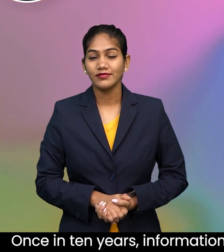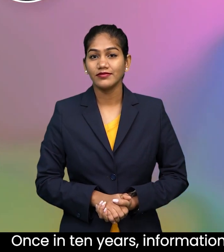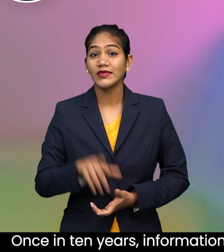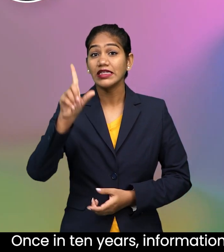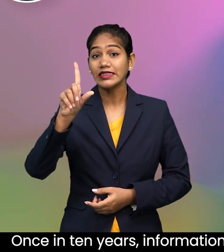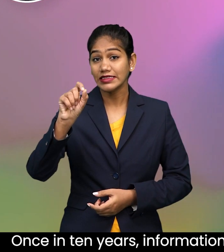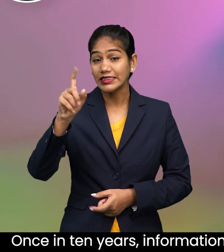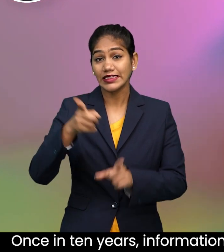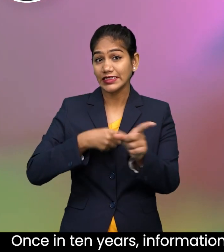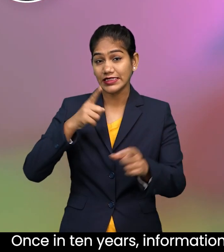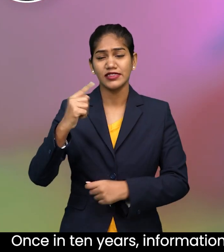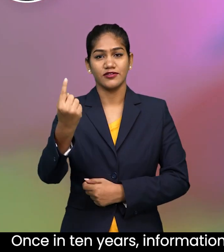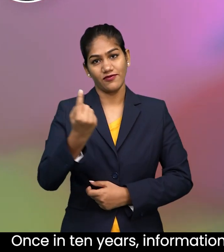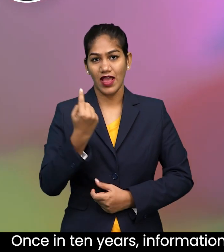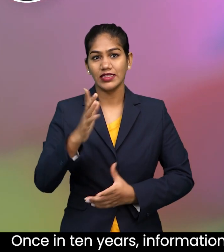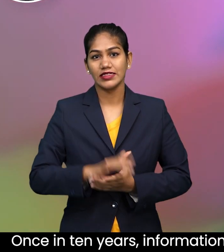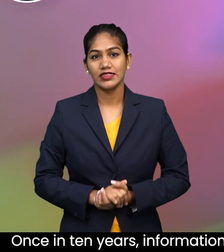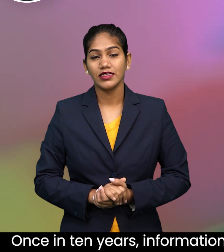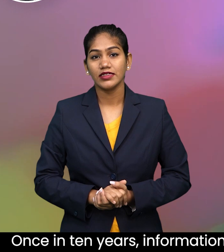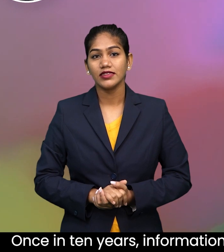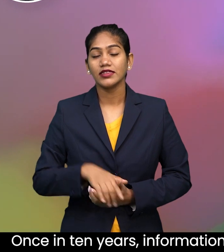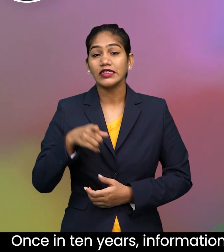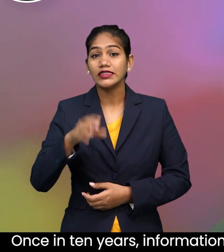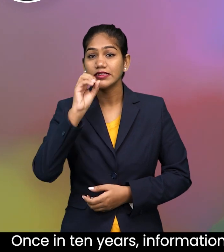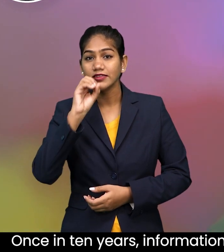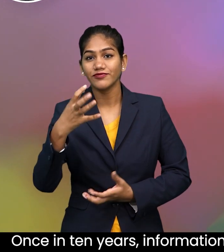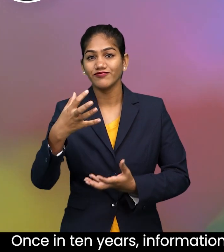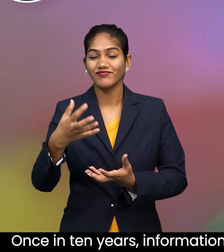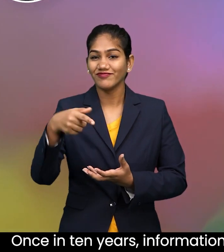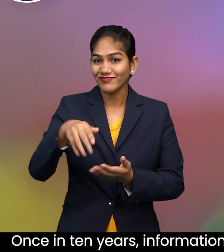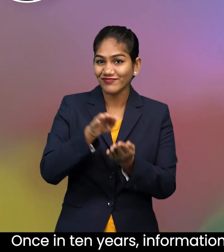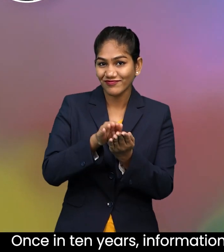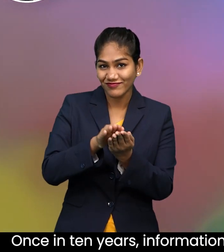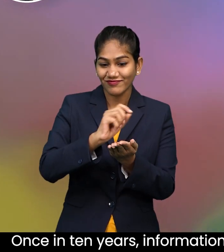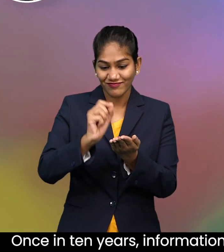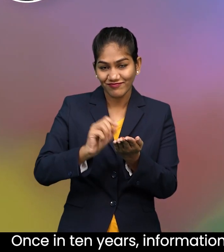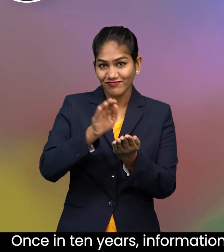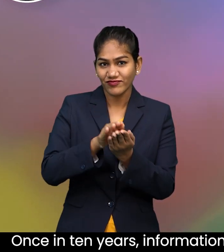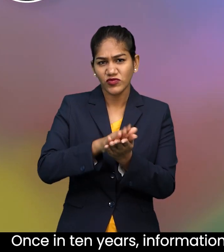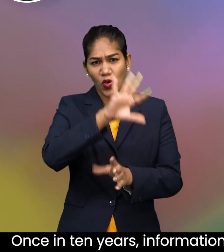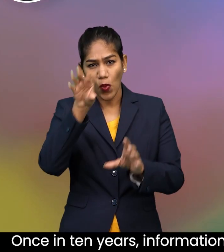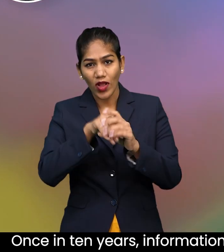Once in 10 years, information is collected about all the people